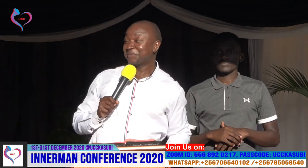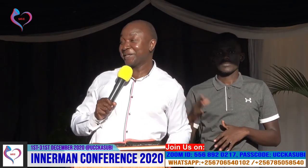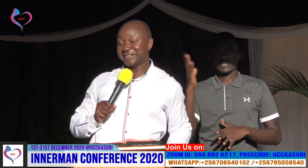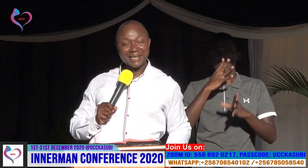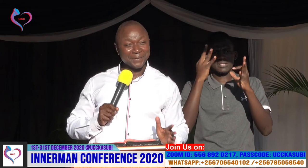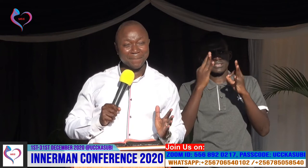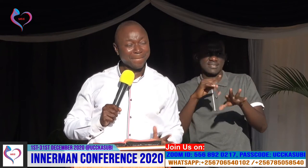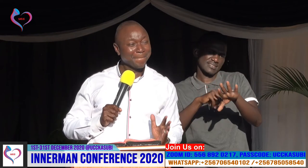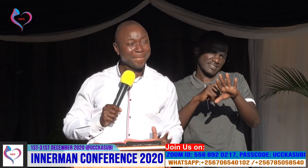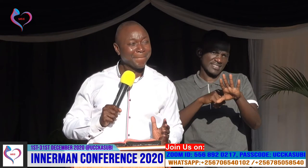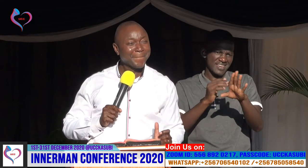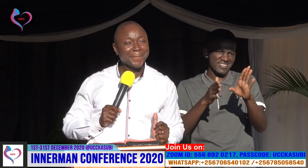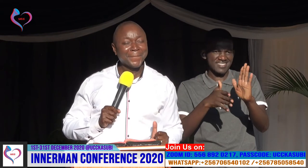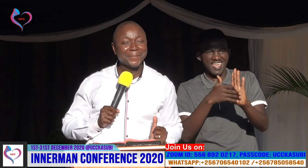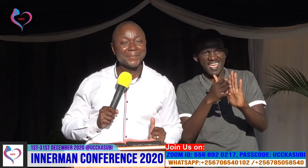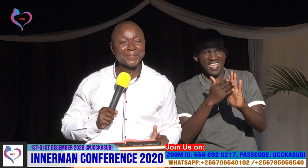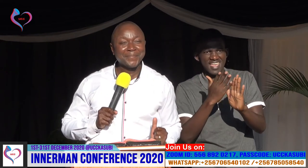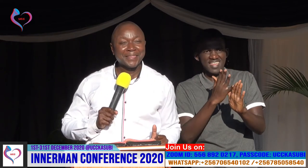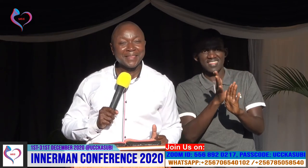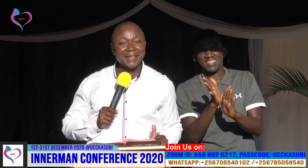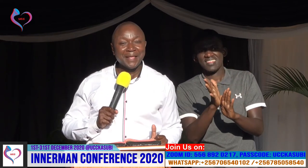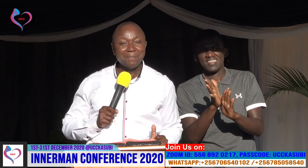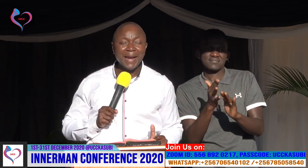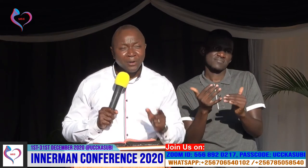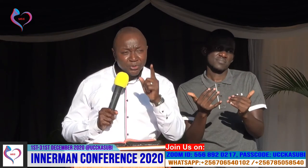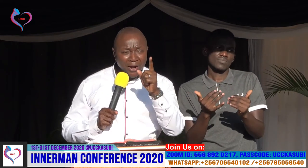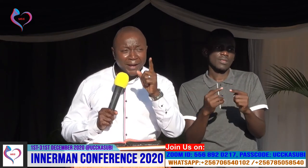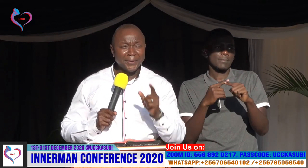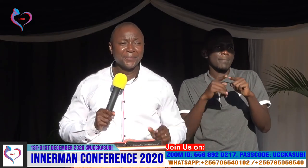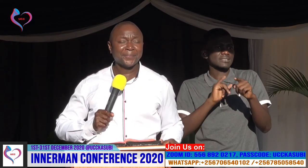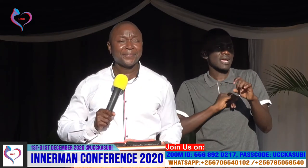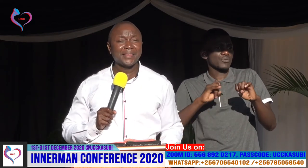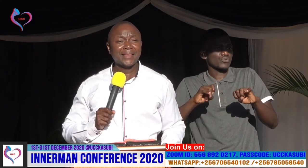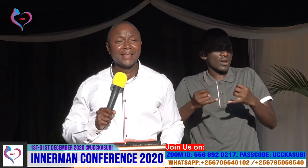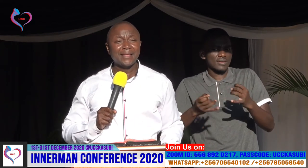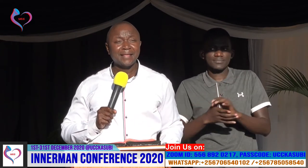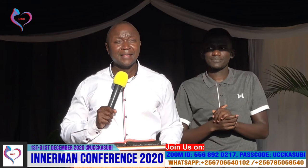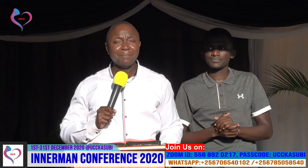is fast spent. But I'll try.